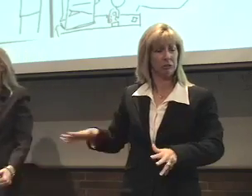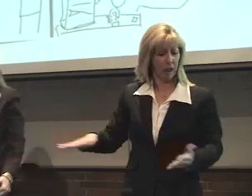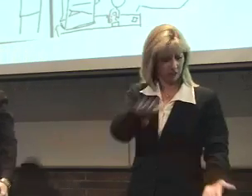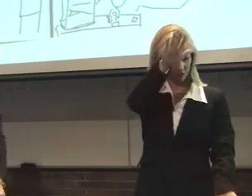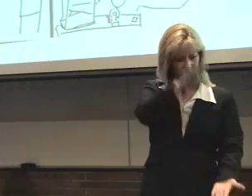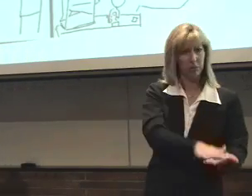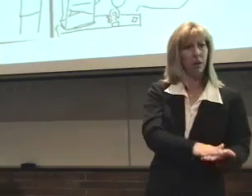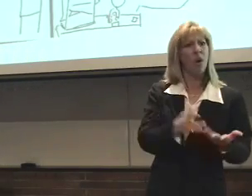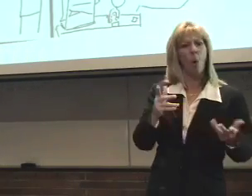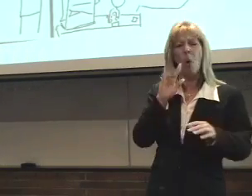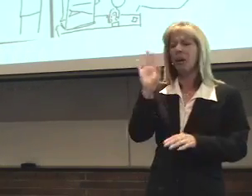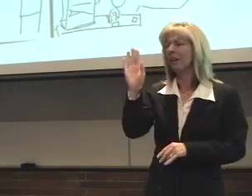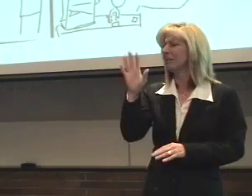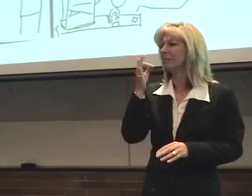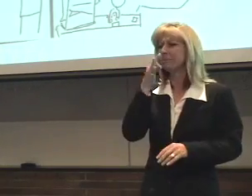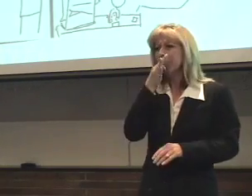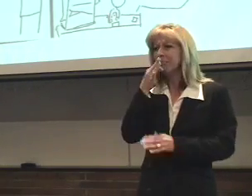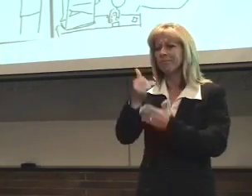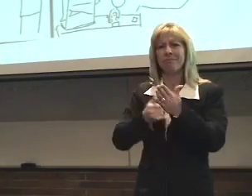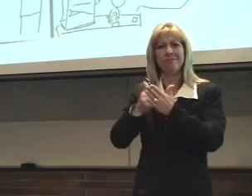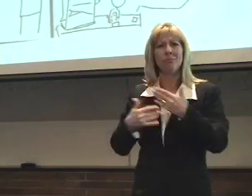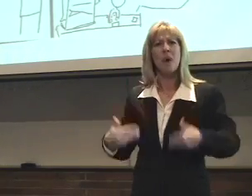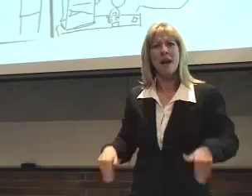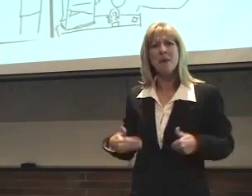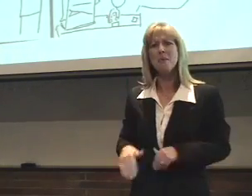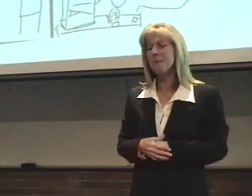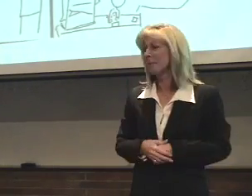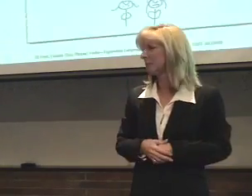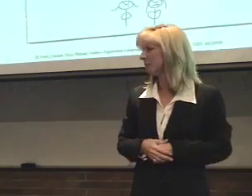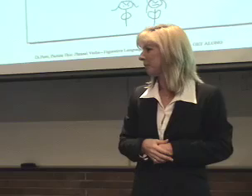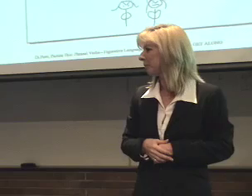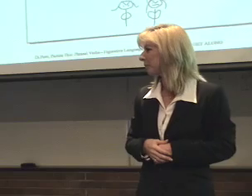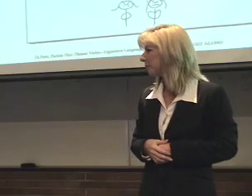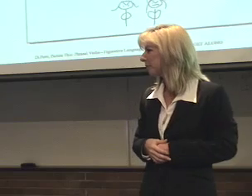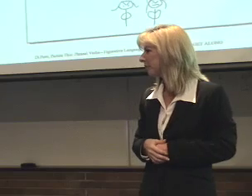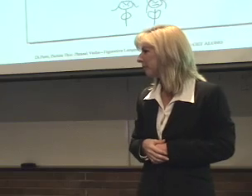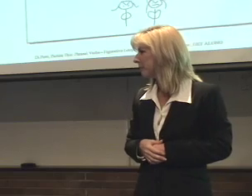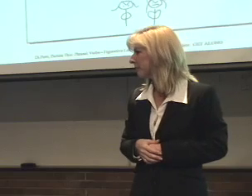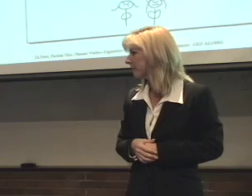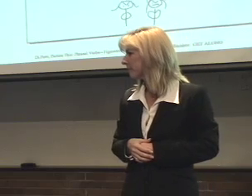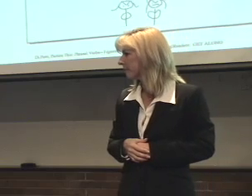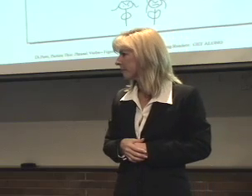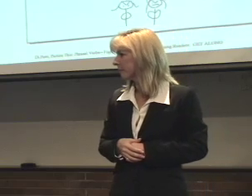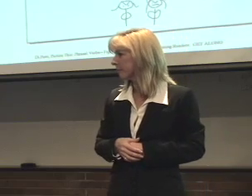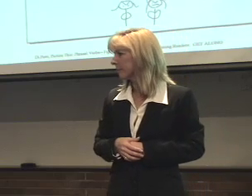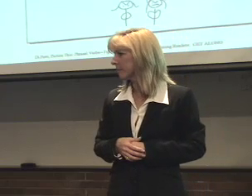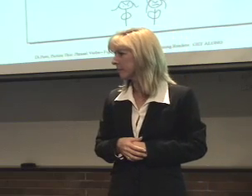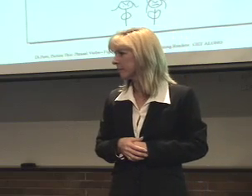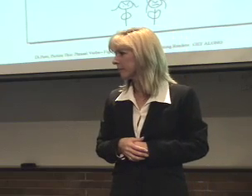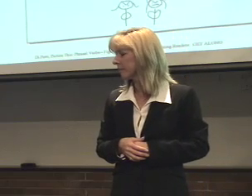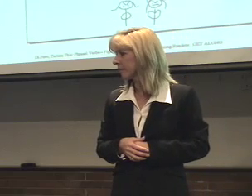so good. And this was, like second grade they were doing it. This was the